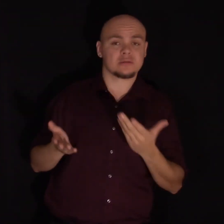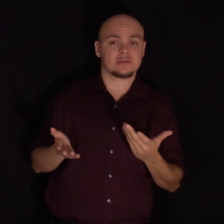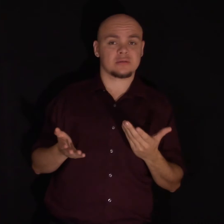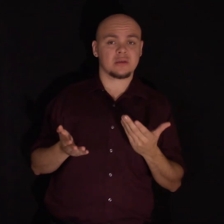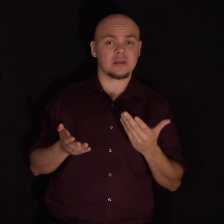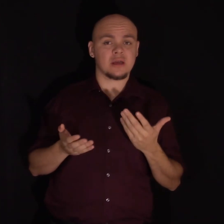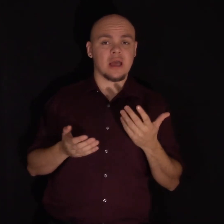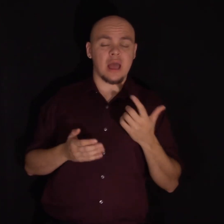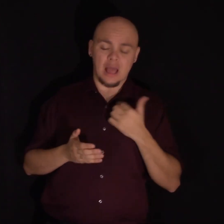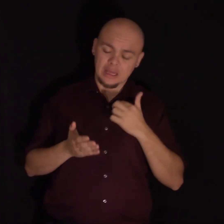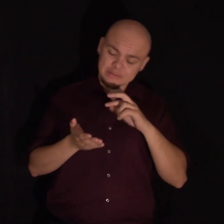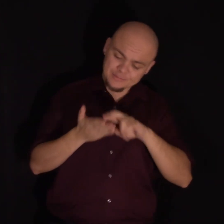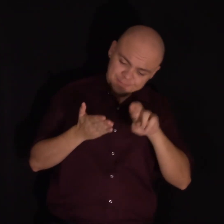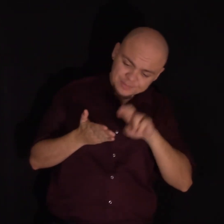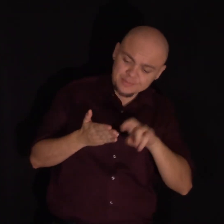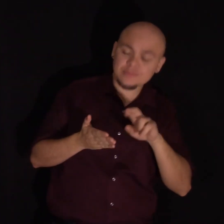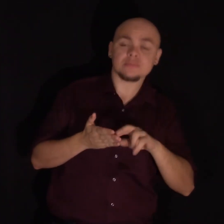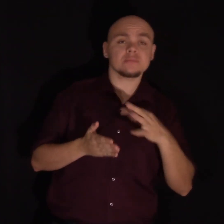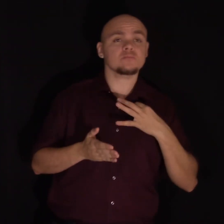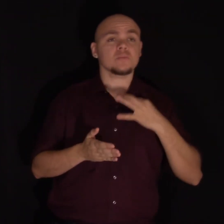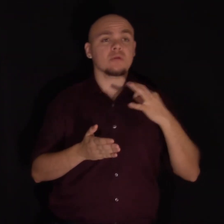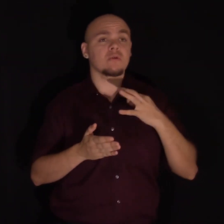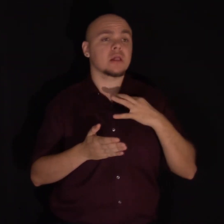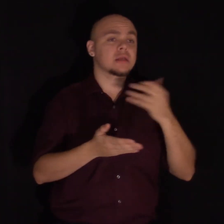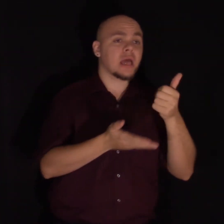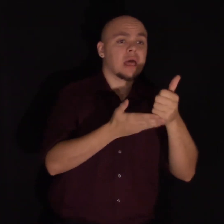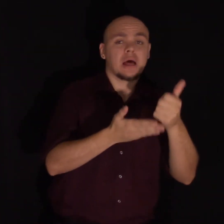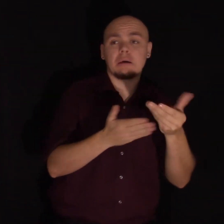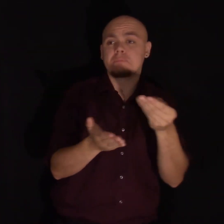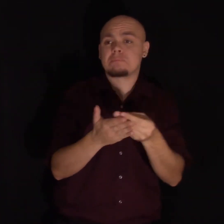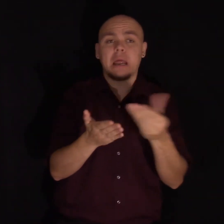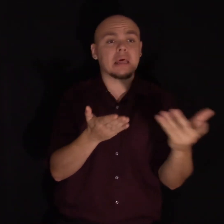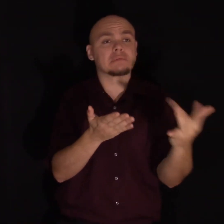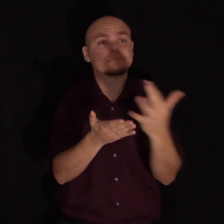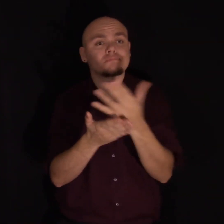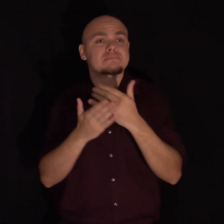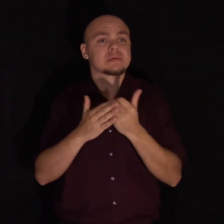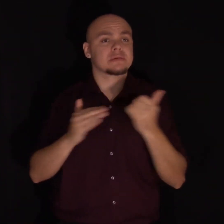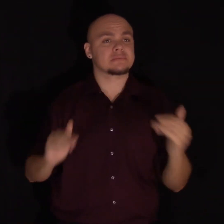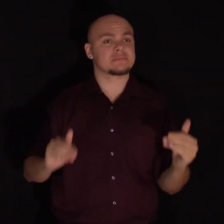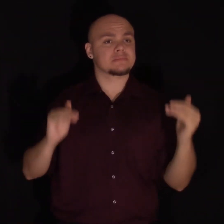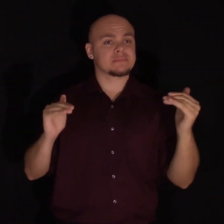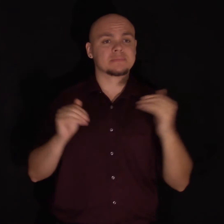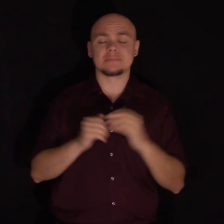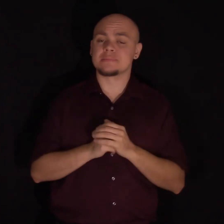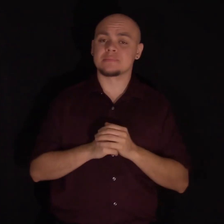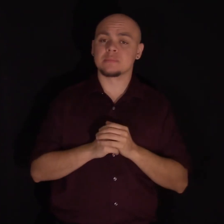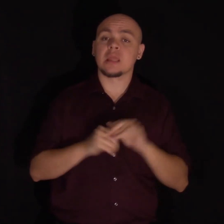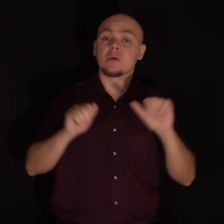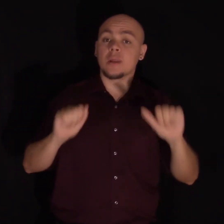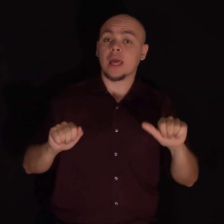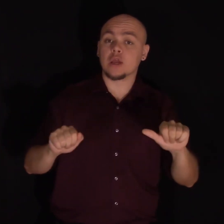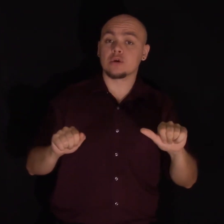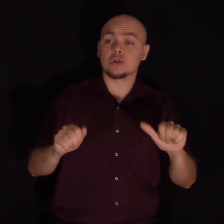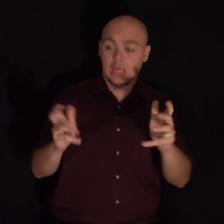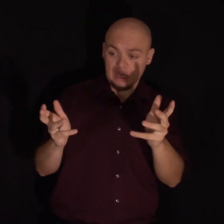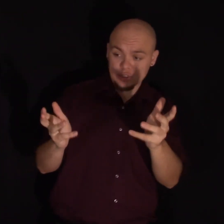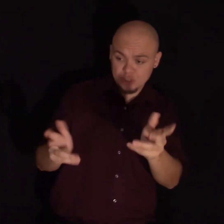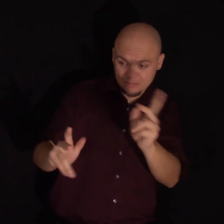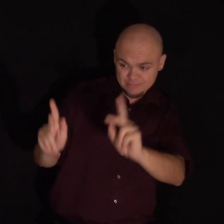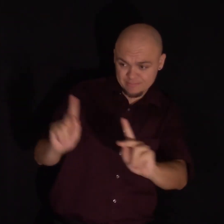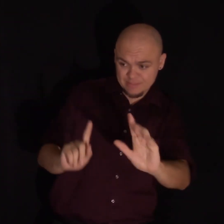I did research and volunteered to help with fundraising events, and whenever I could, I talked with those